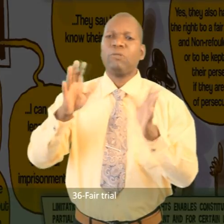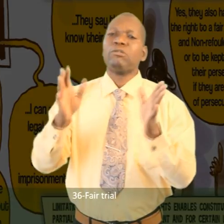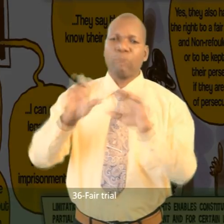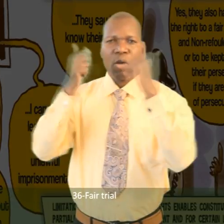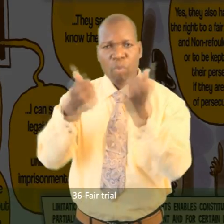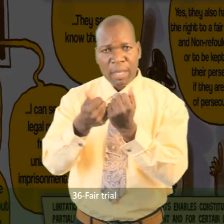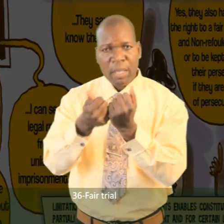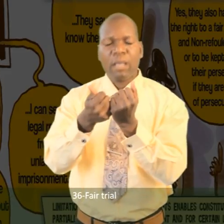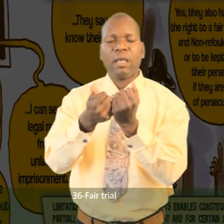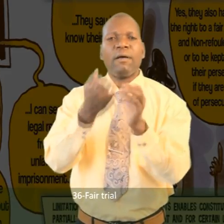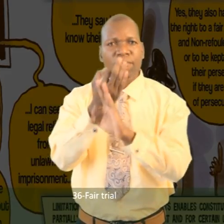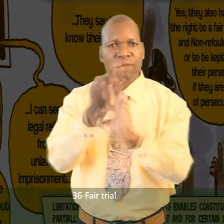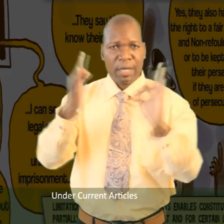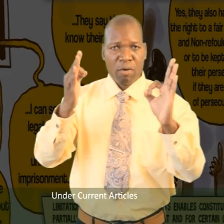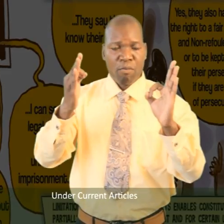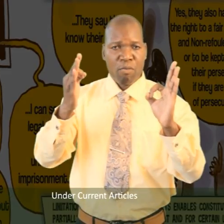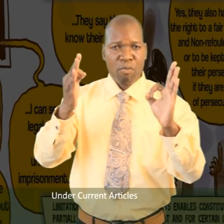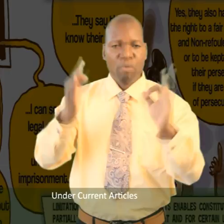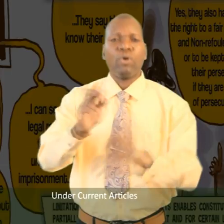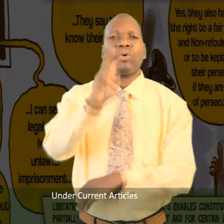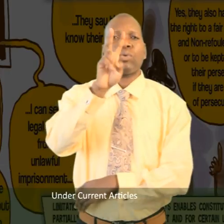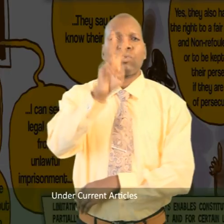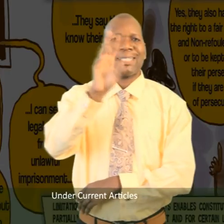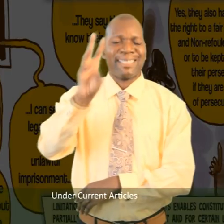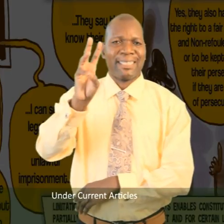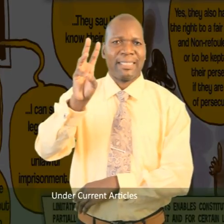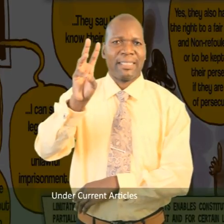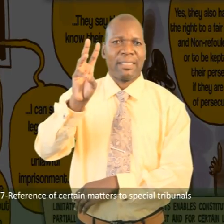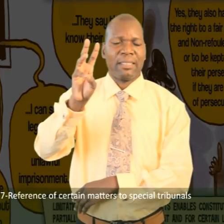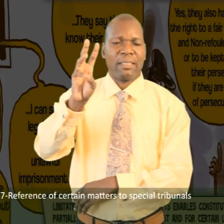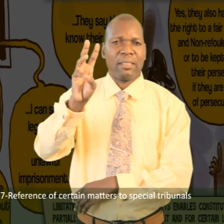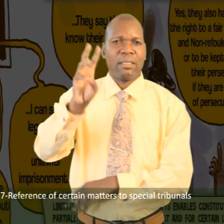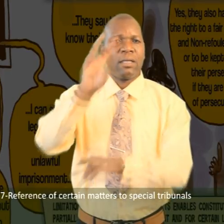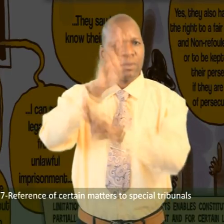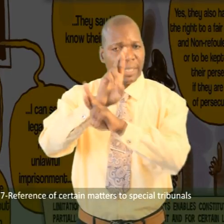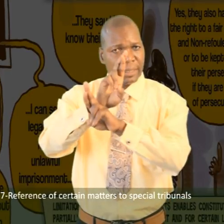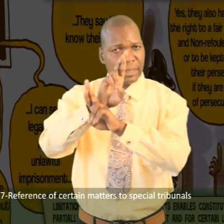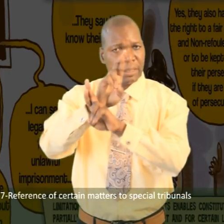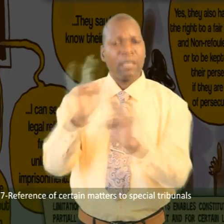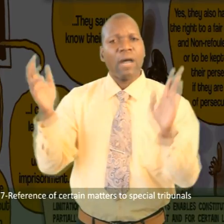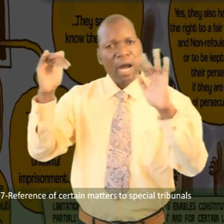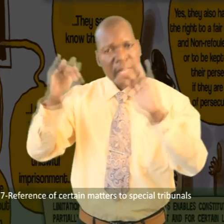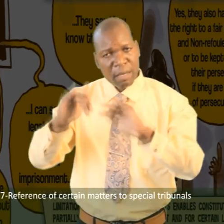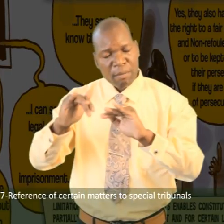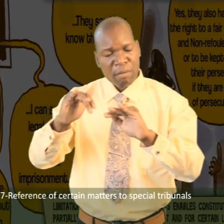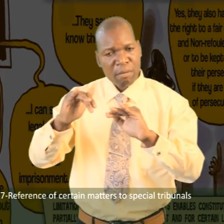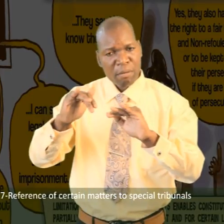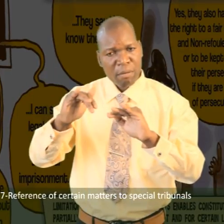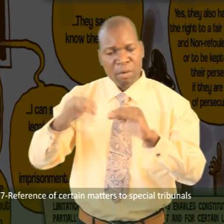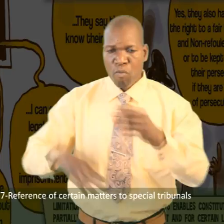Fair trial. Under current articles, 27. Reference of certain matters to